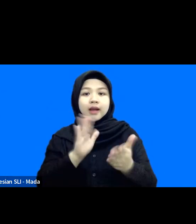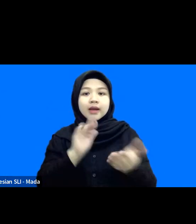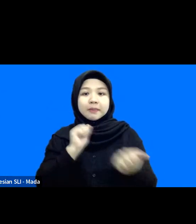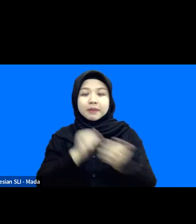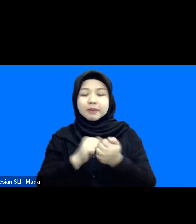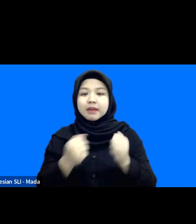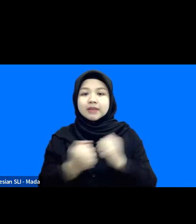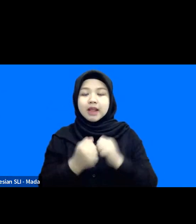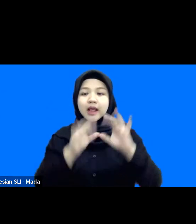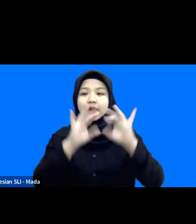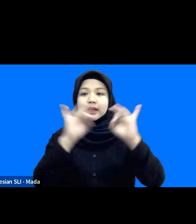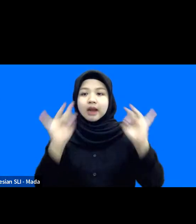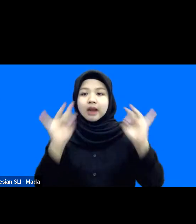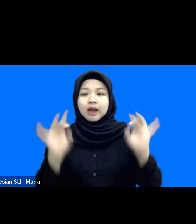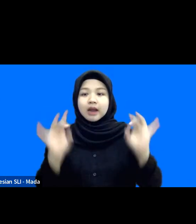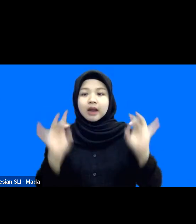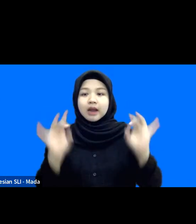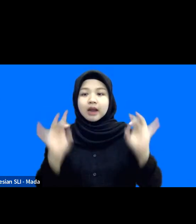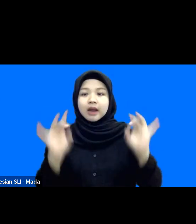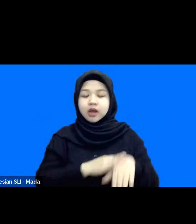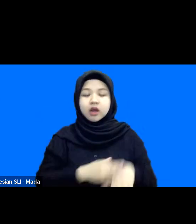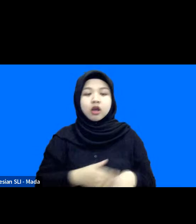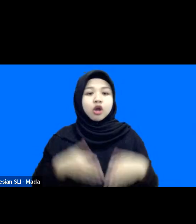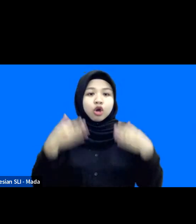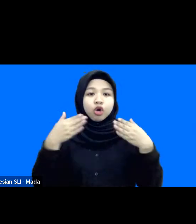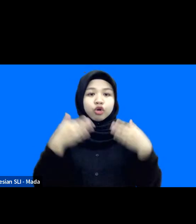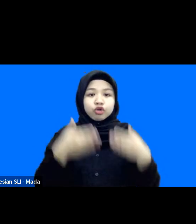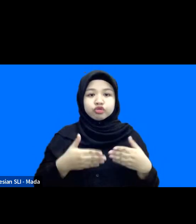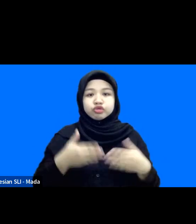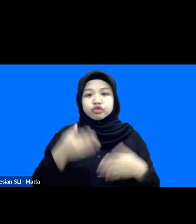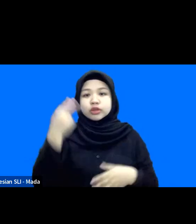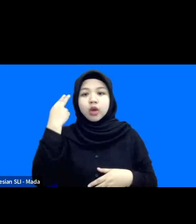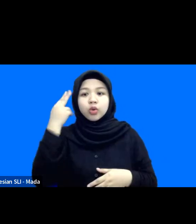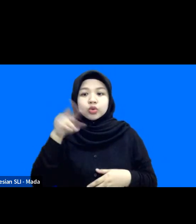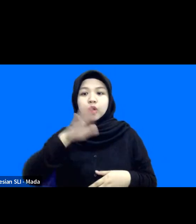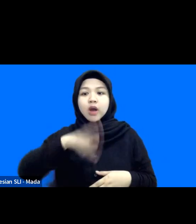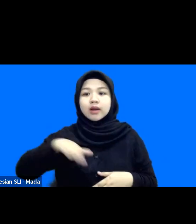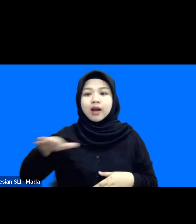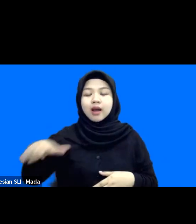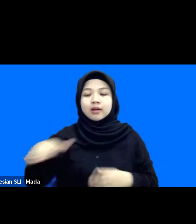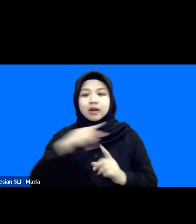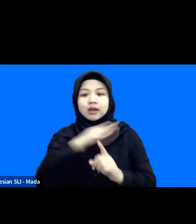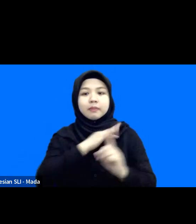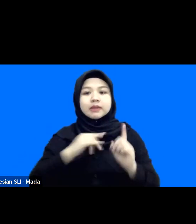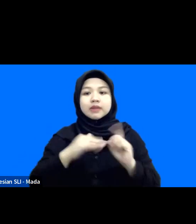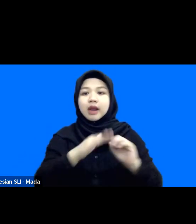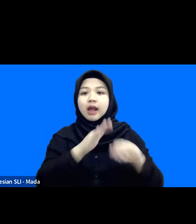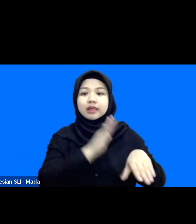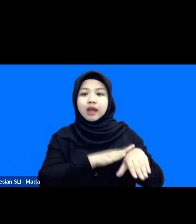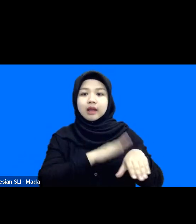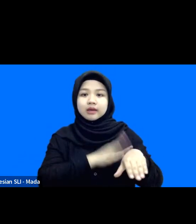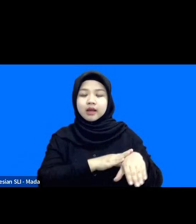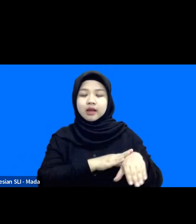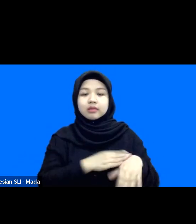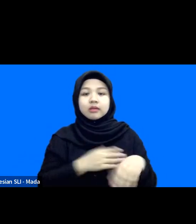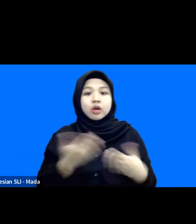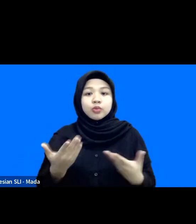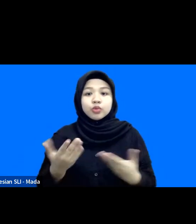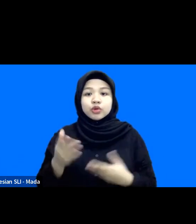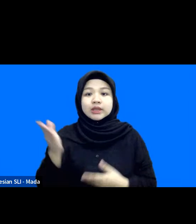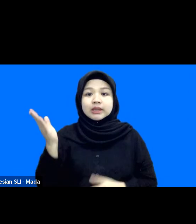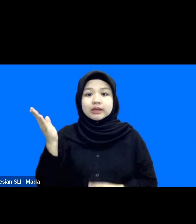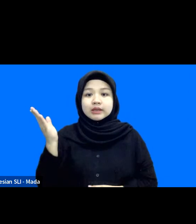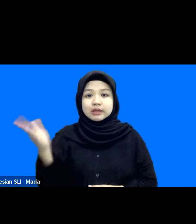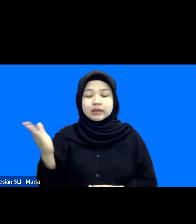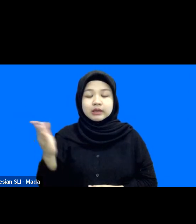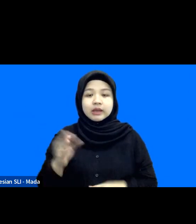for indigenous community children? So I think it's more relevant to Dr. Jigar, I would say. So how that